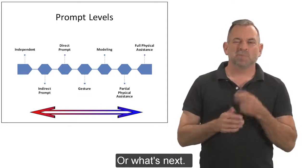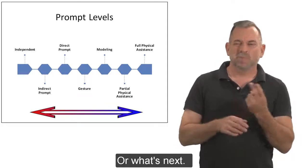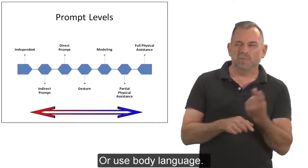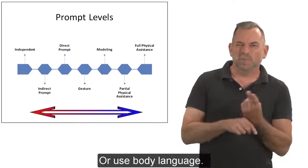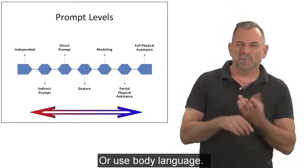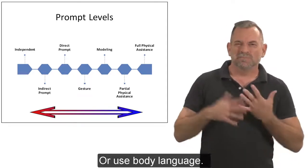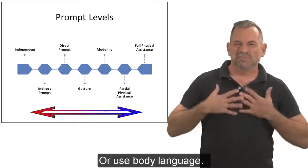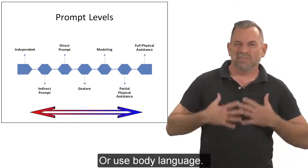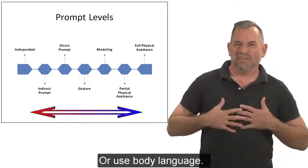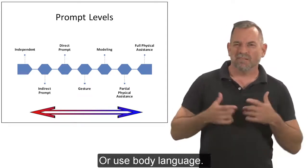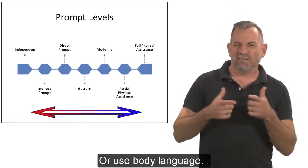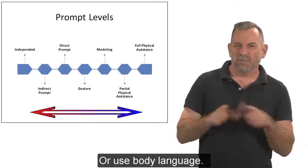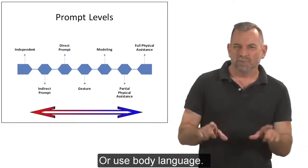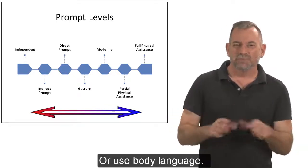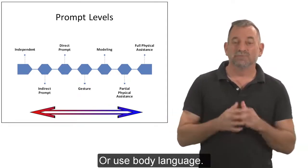or use body language,